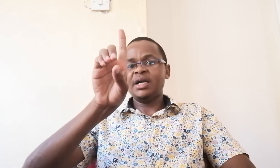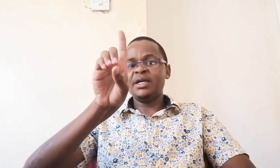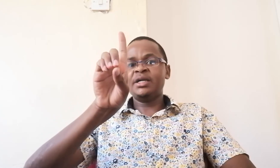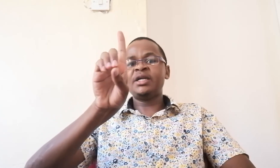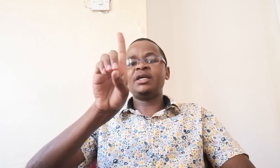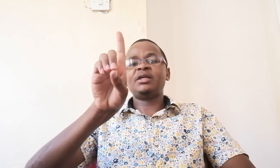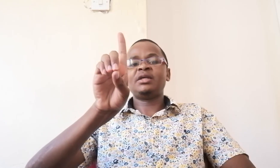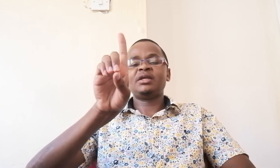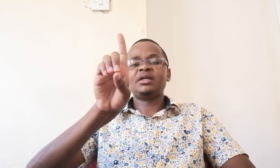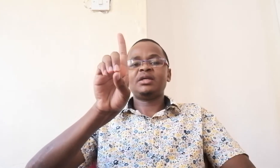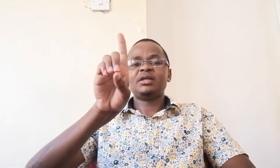D,